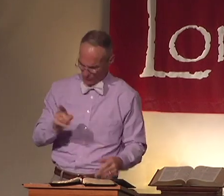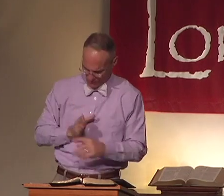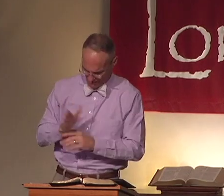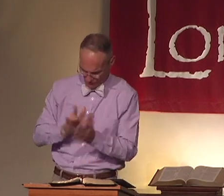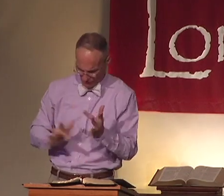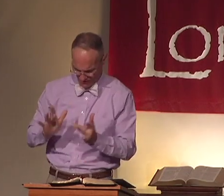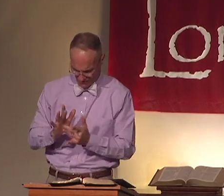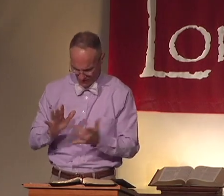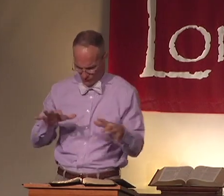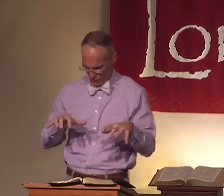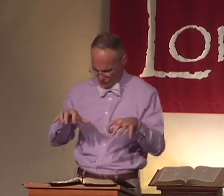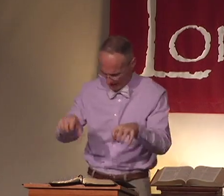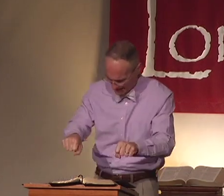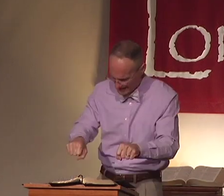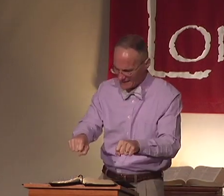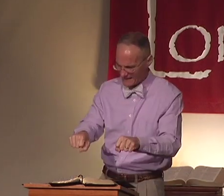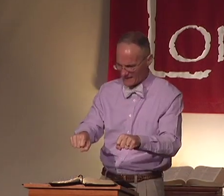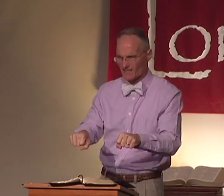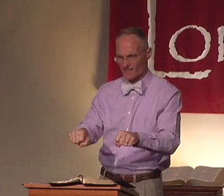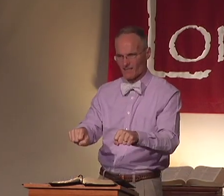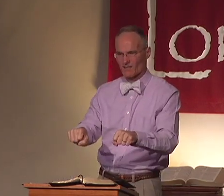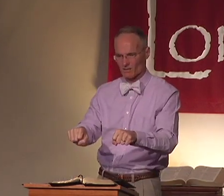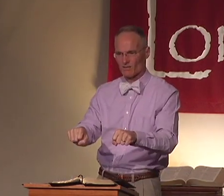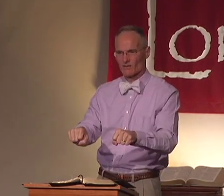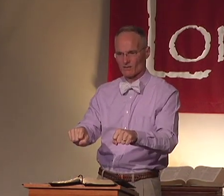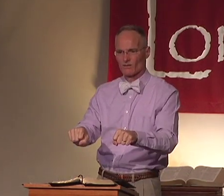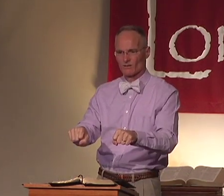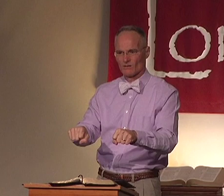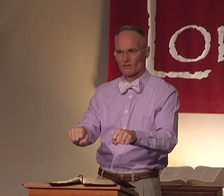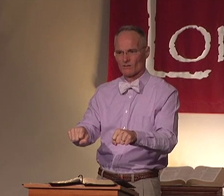And also, I'm sure after Jesus was arrested,